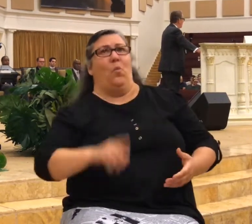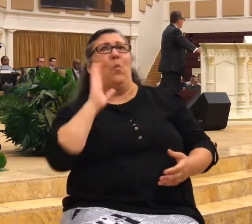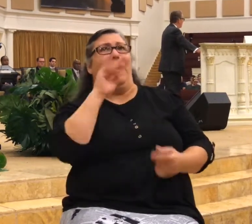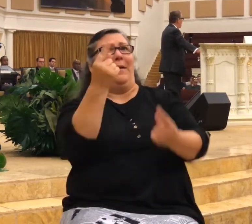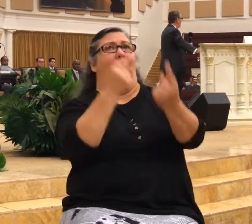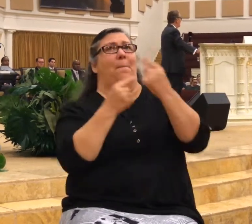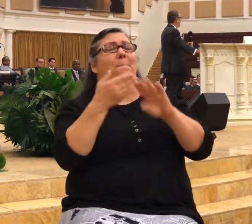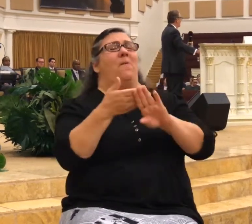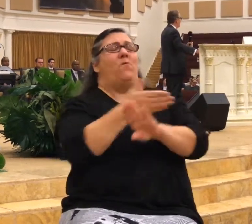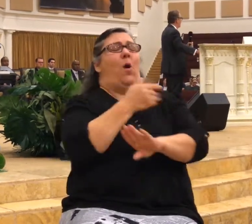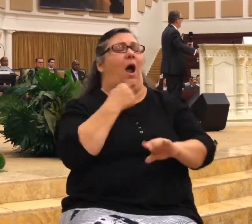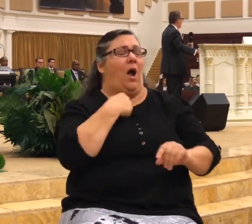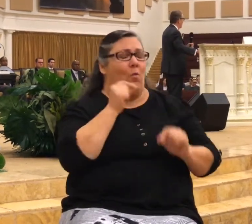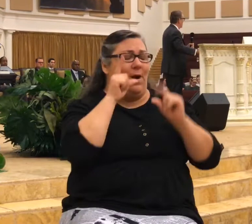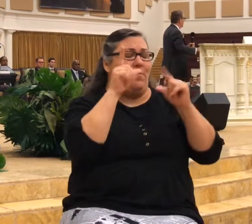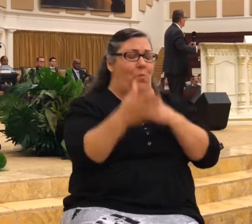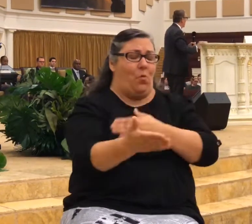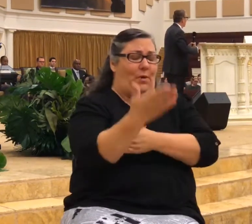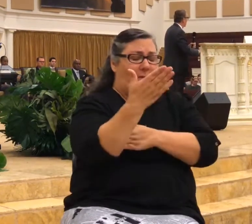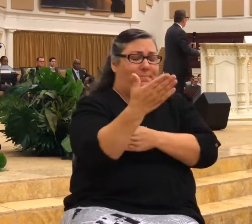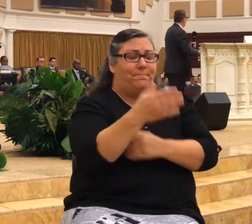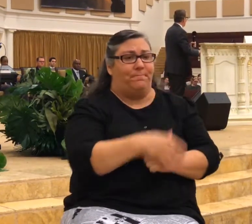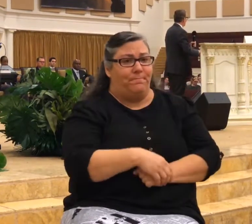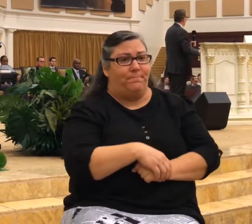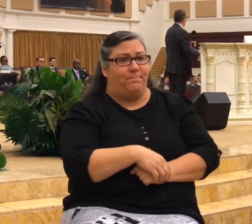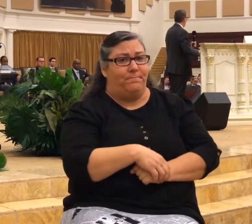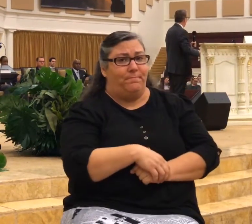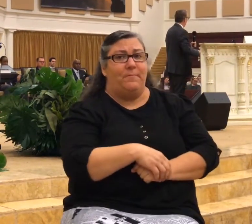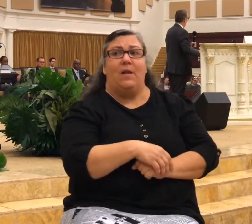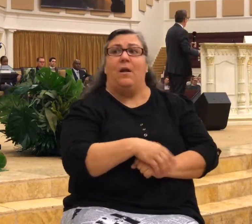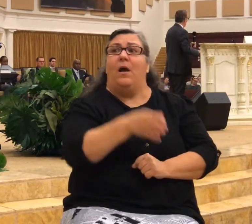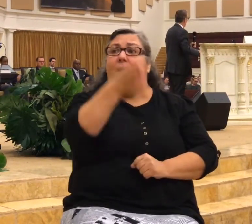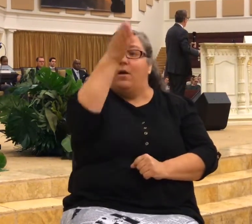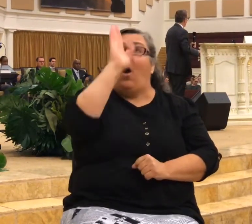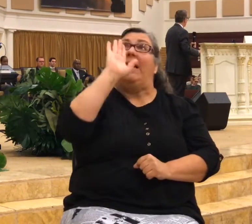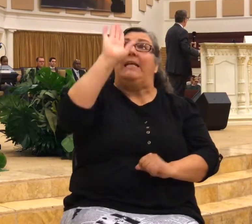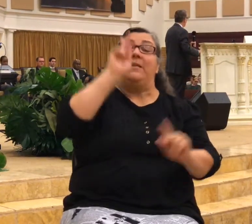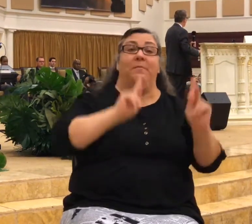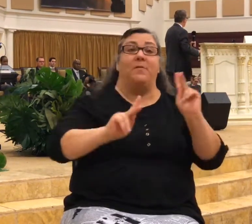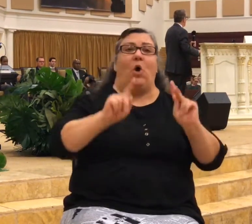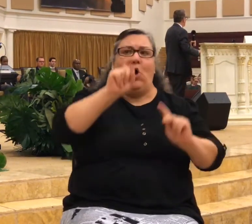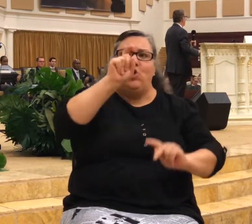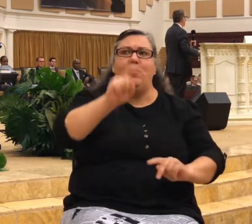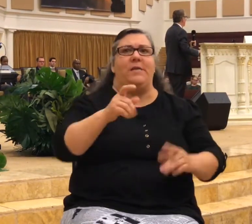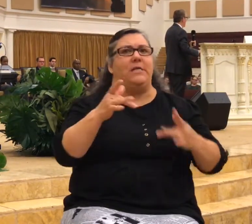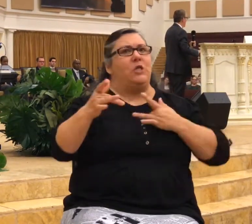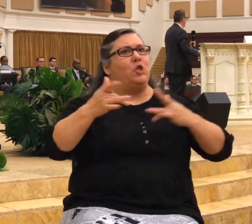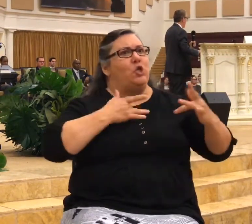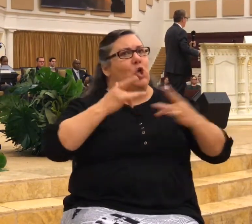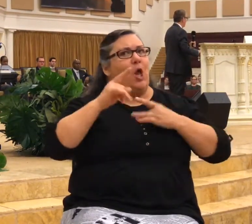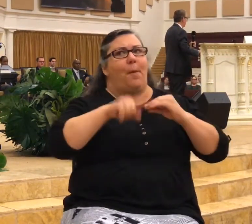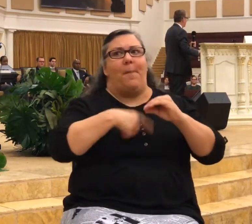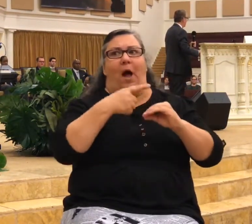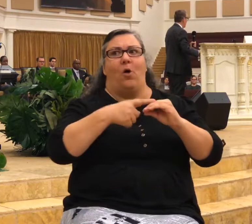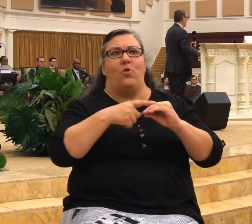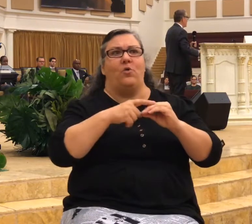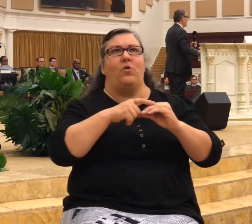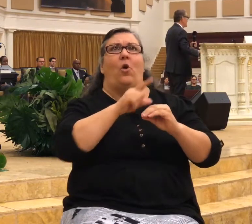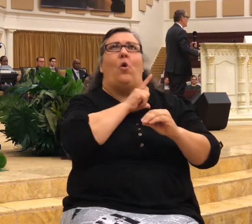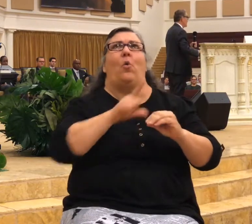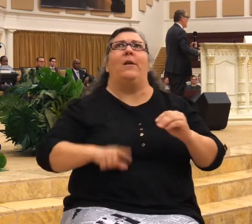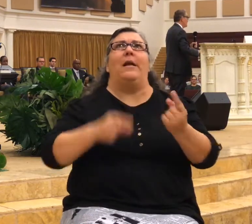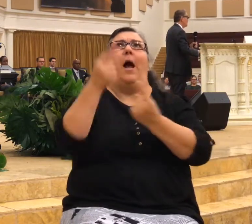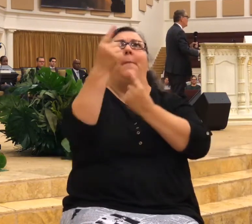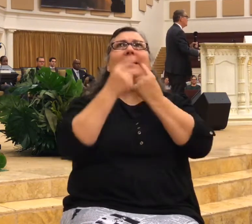God's people need to be concerned about the imminence of the coming of the Lord. But we don't hear enough about it.